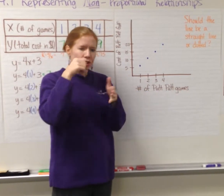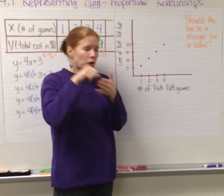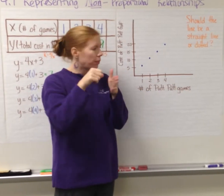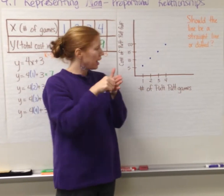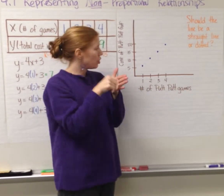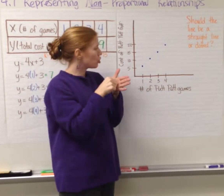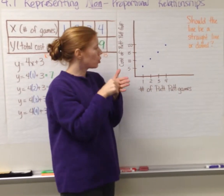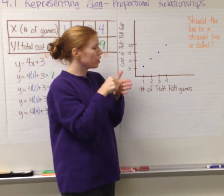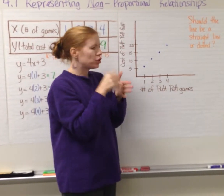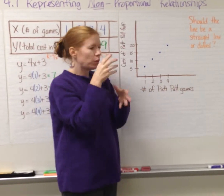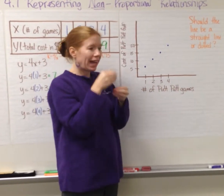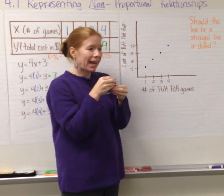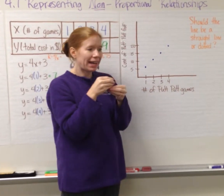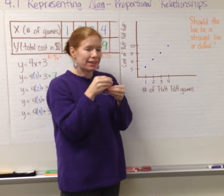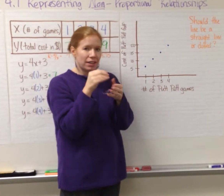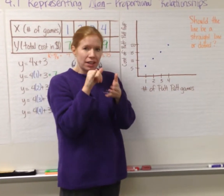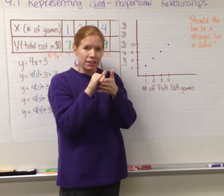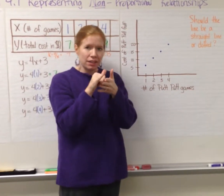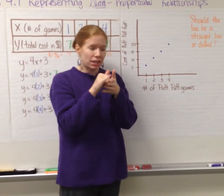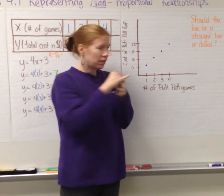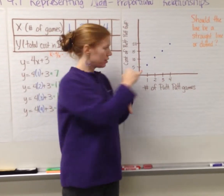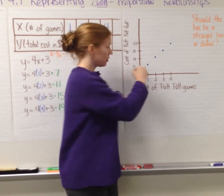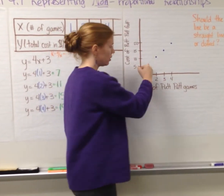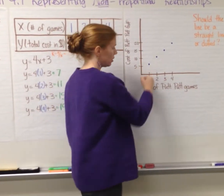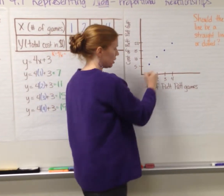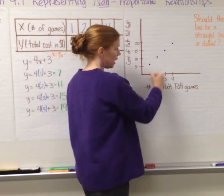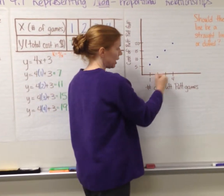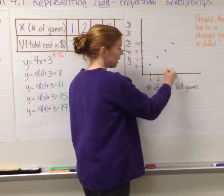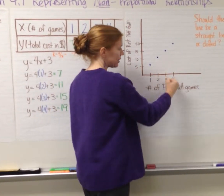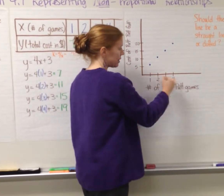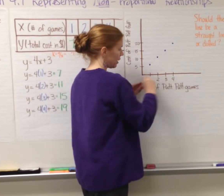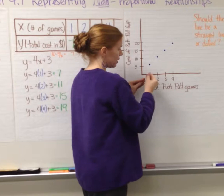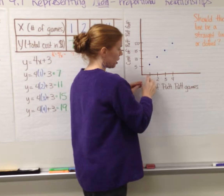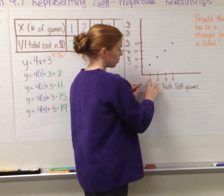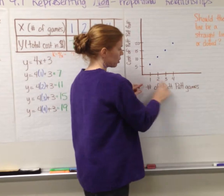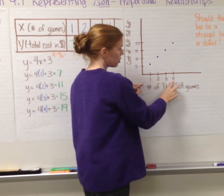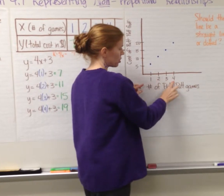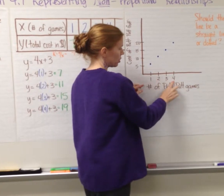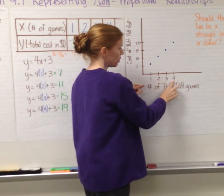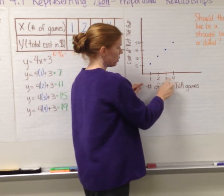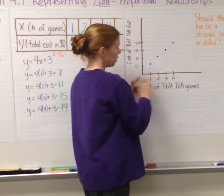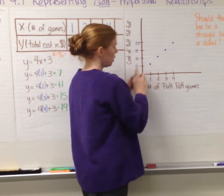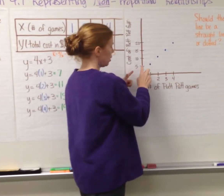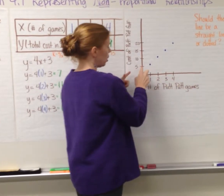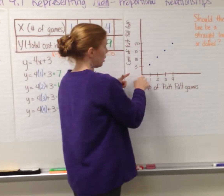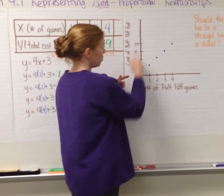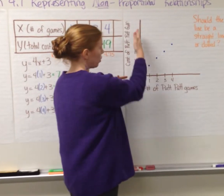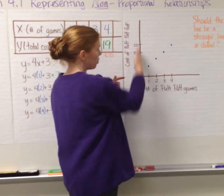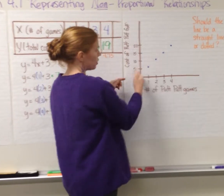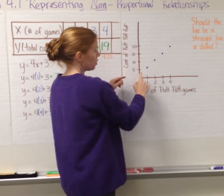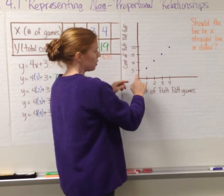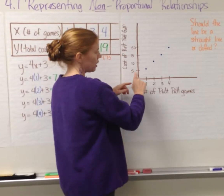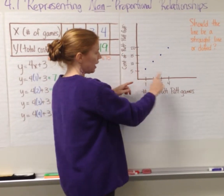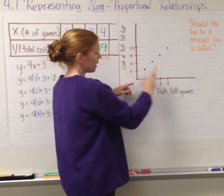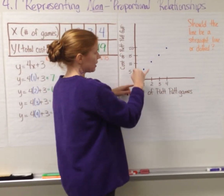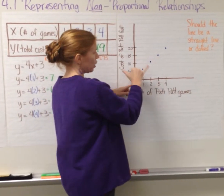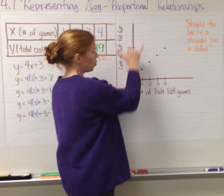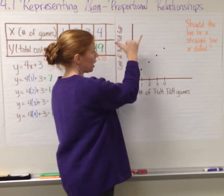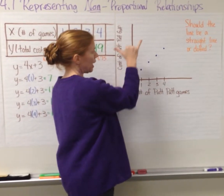note page you're going to add the lines and the numbers on both the X and